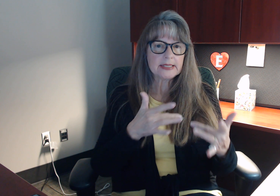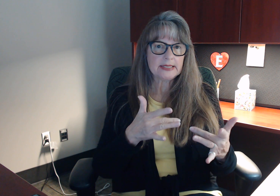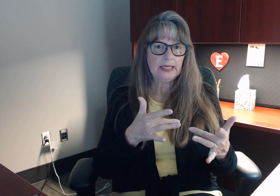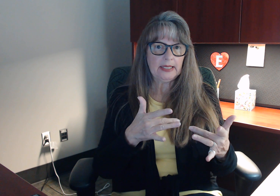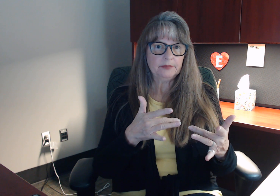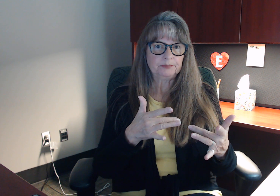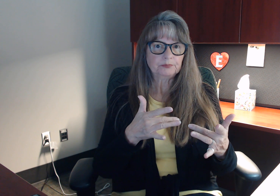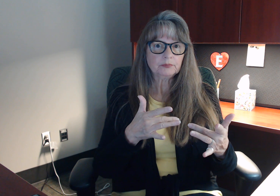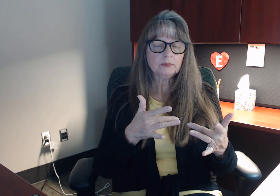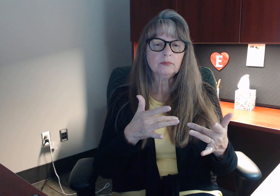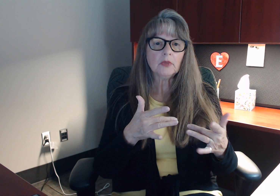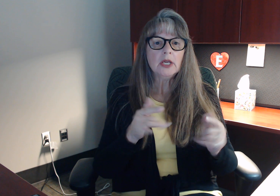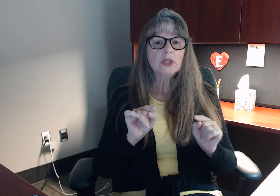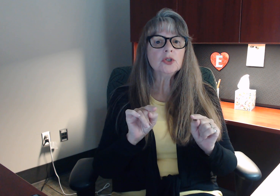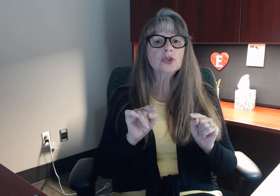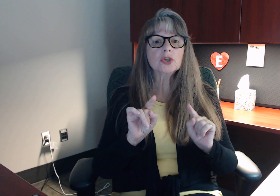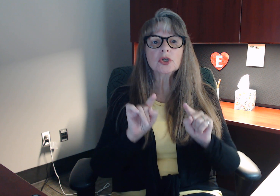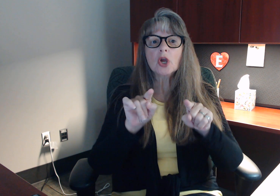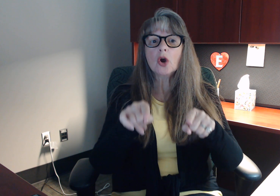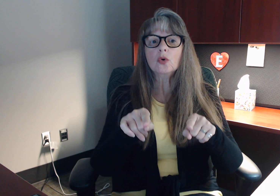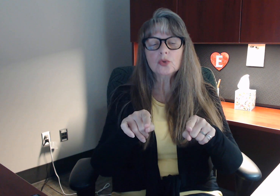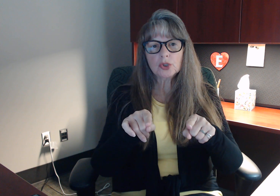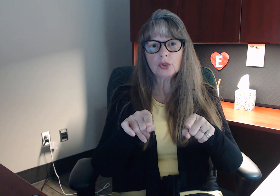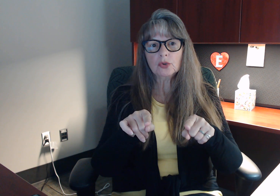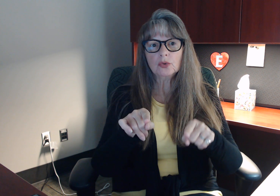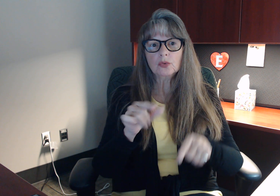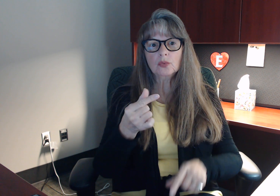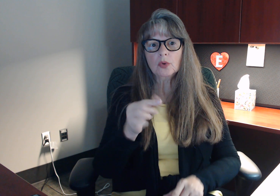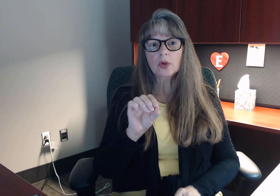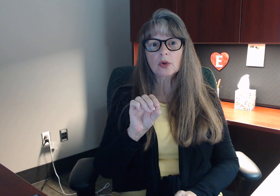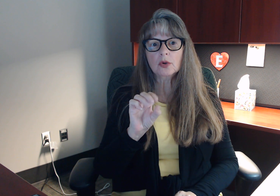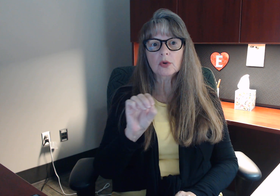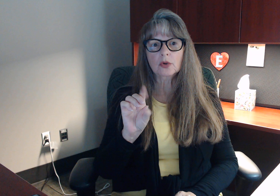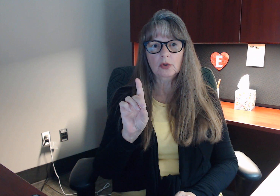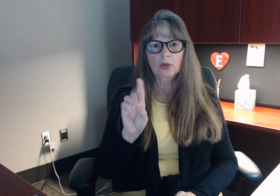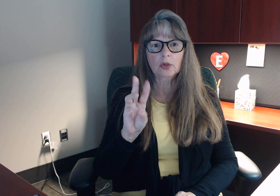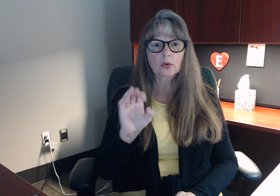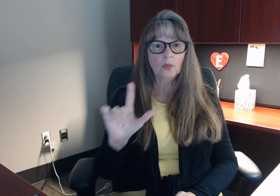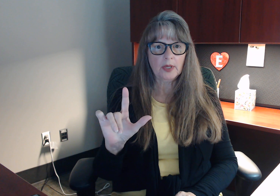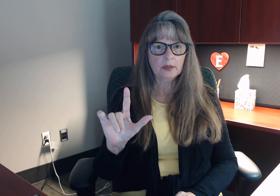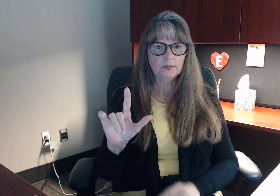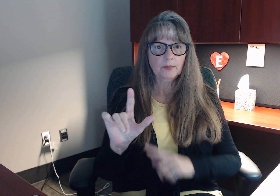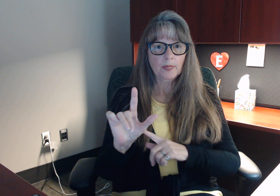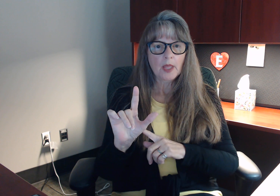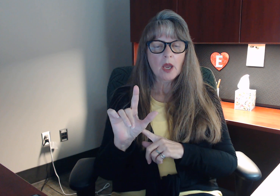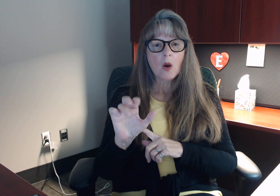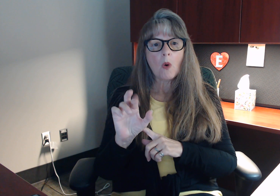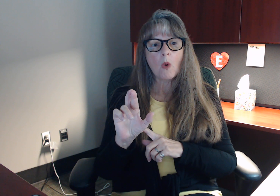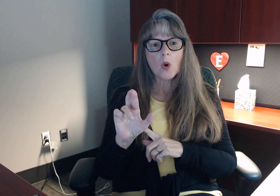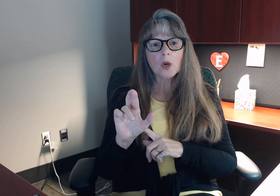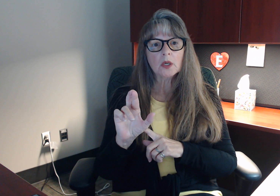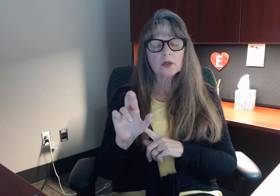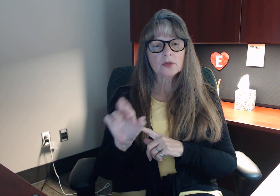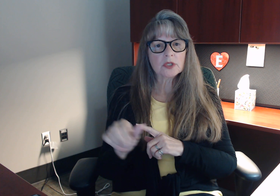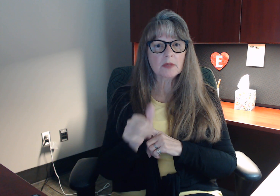tendency to just go to Goodwill or to some